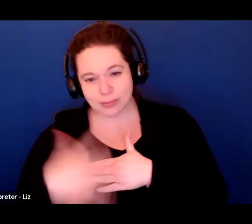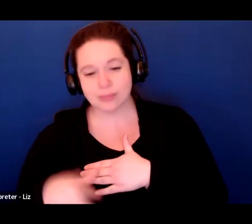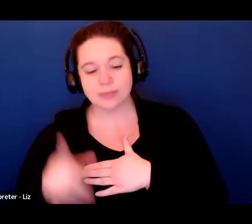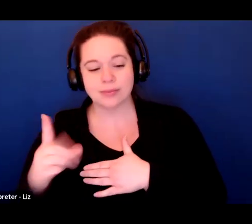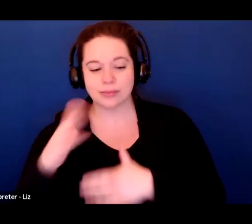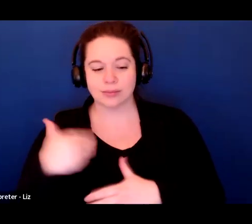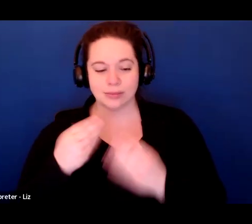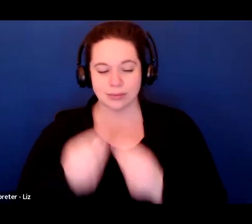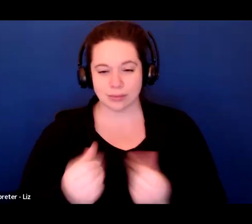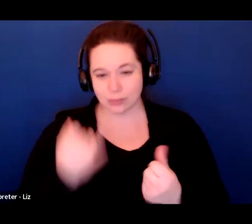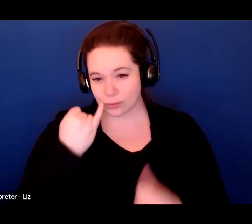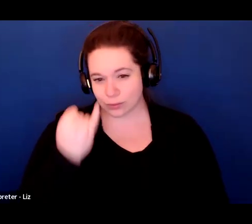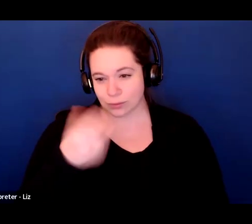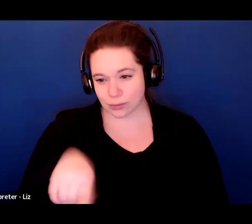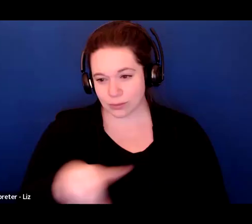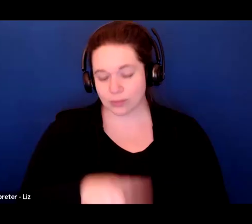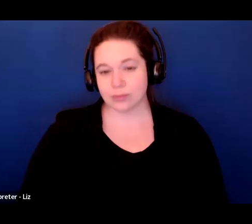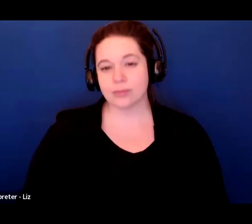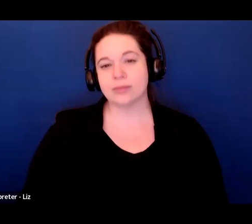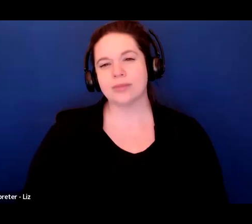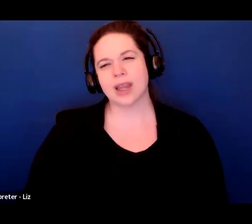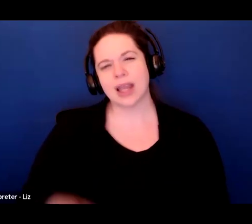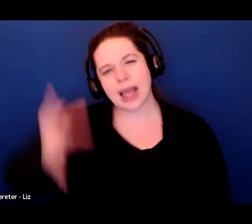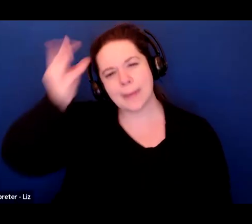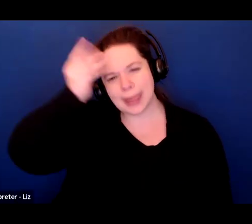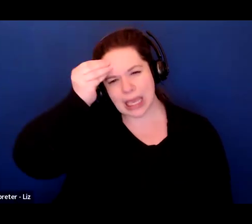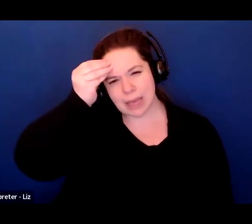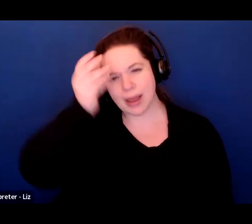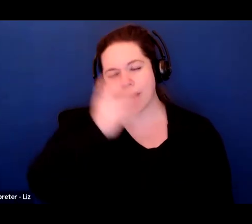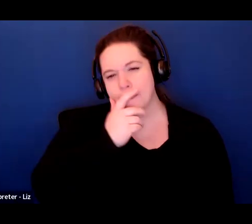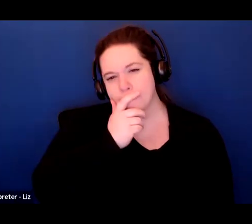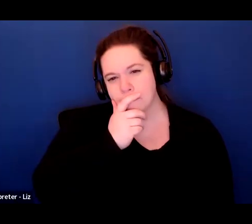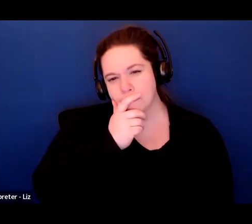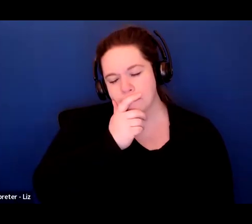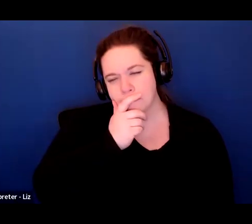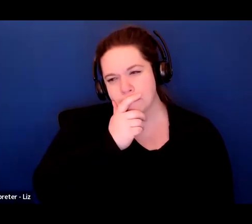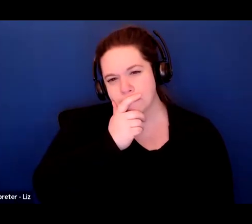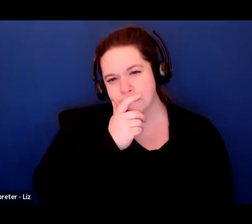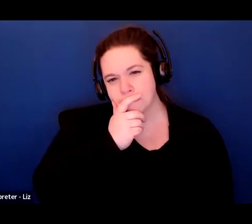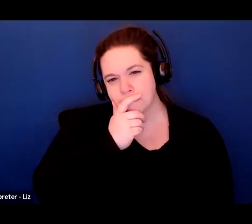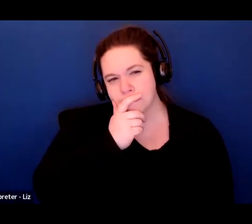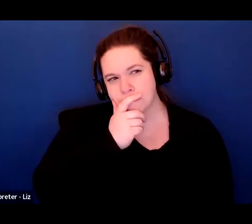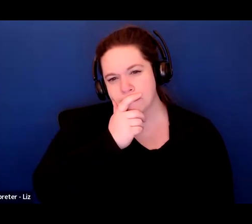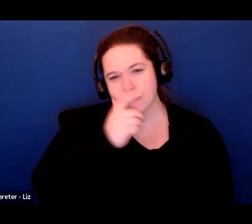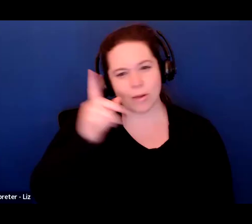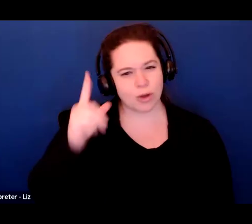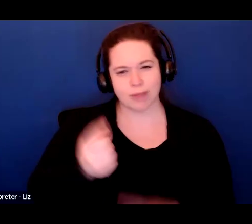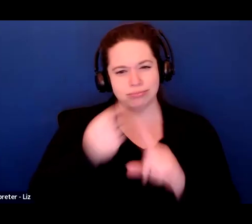a solution for you. I am thinking about this is just a kind of a wild thought that entered my